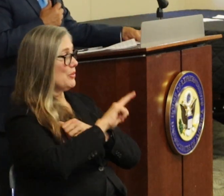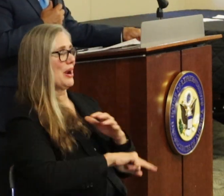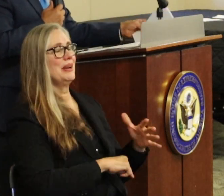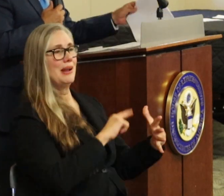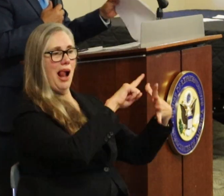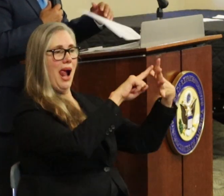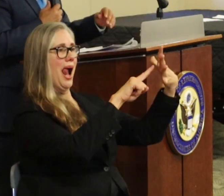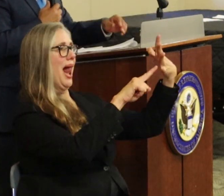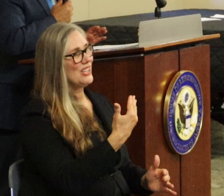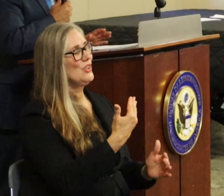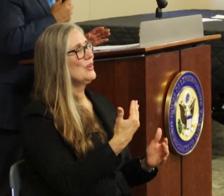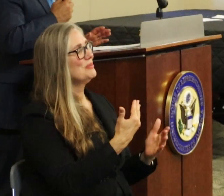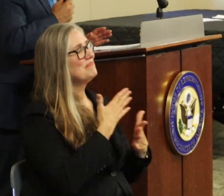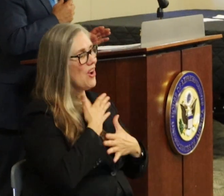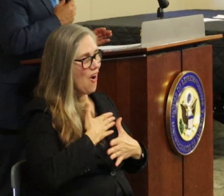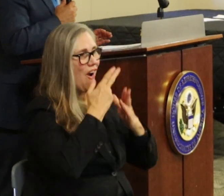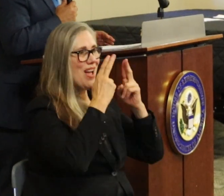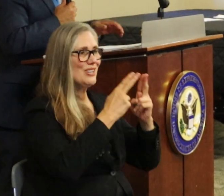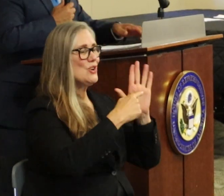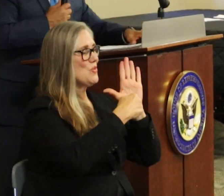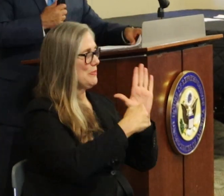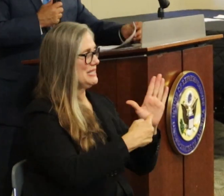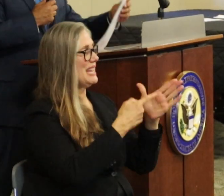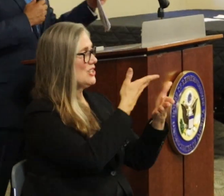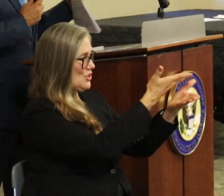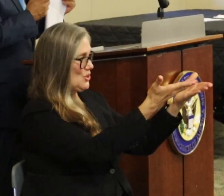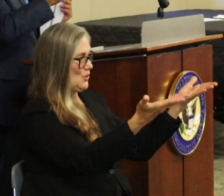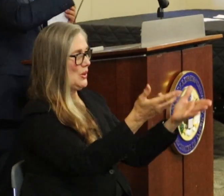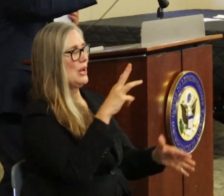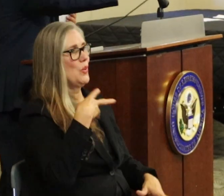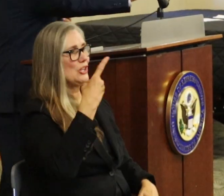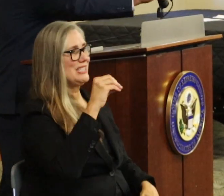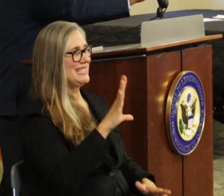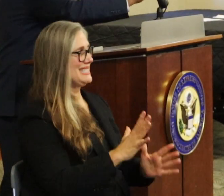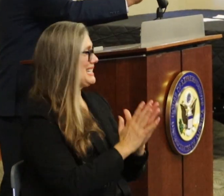and I could go on and on and on. Thank you.